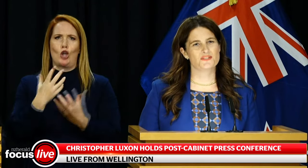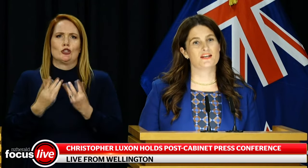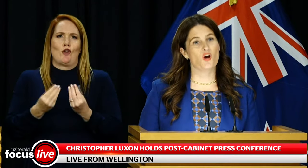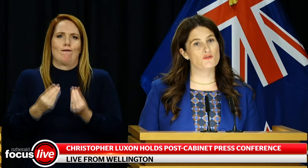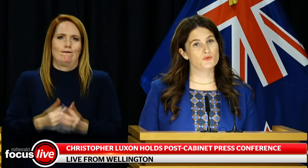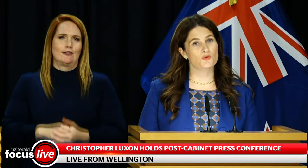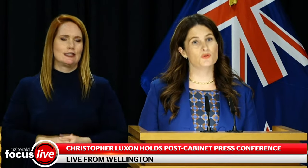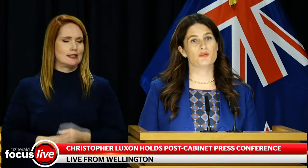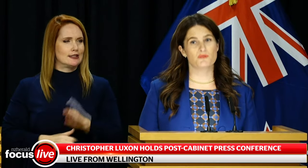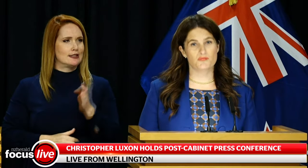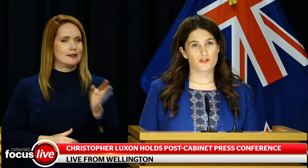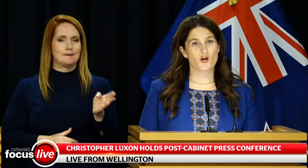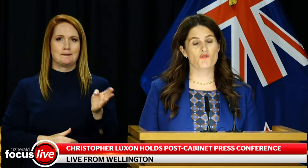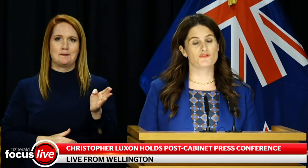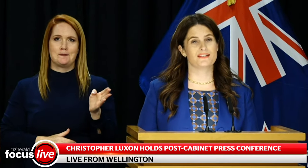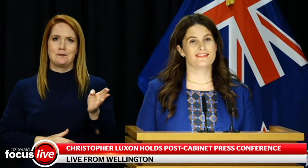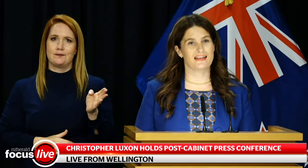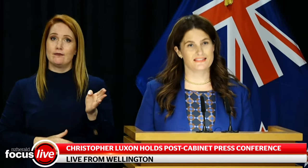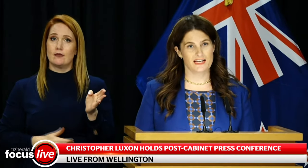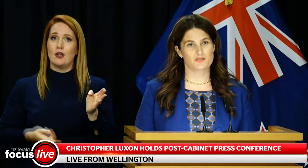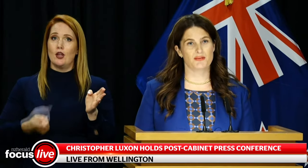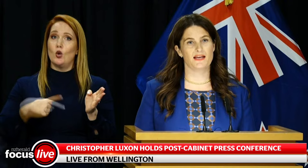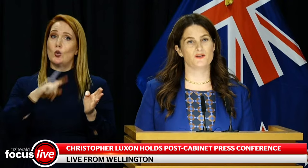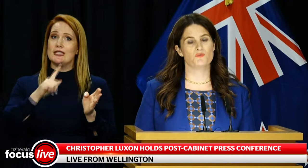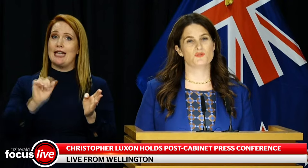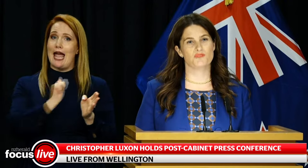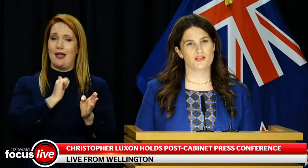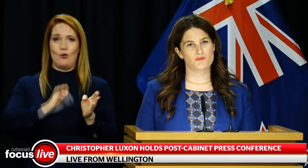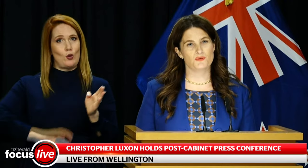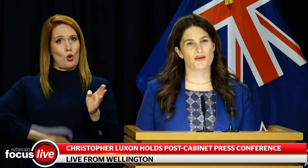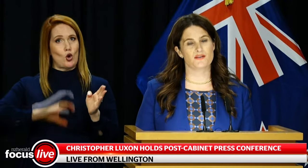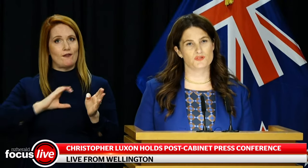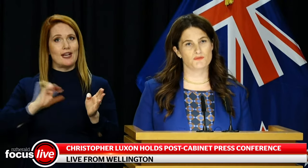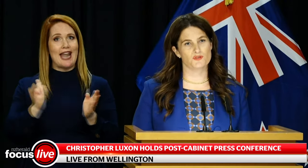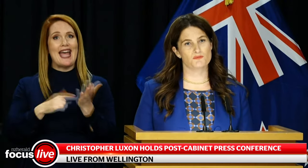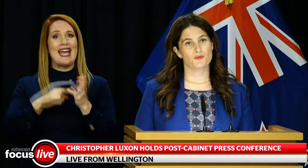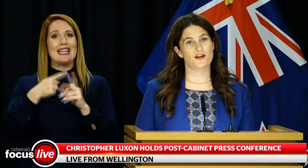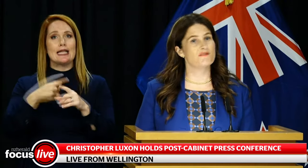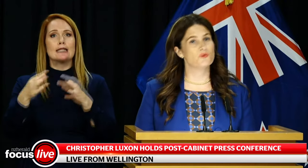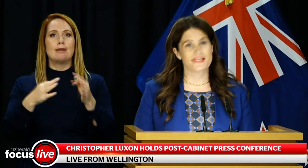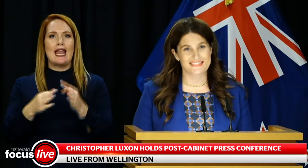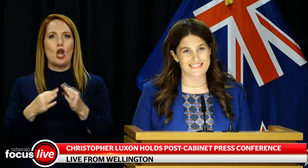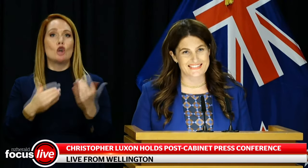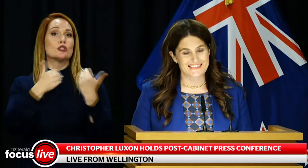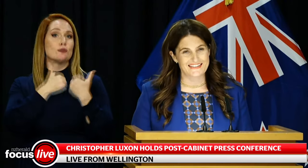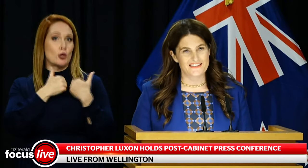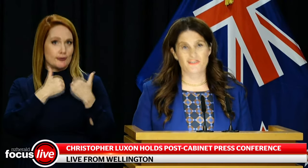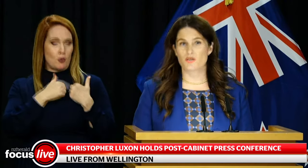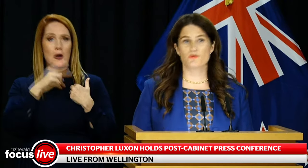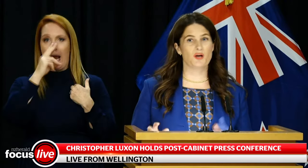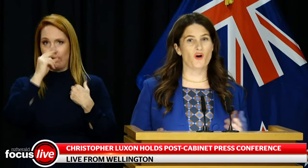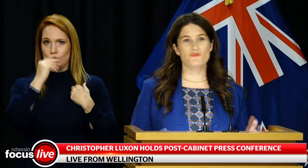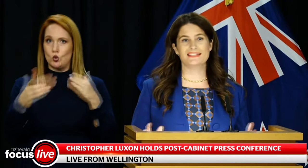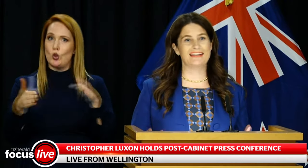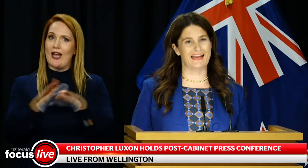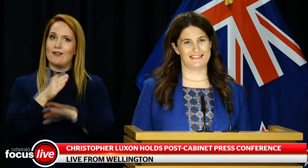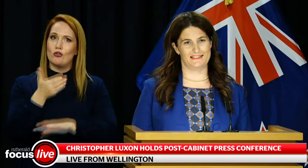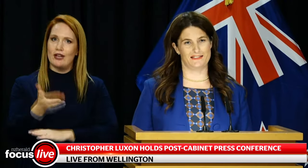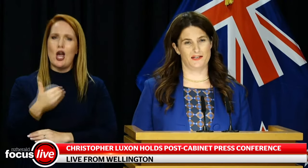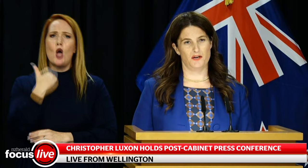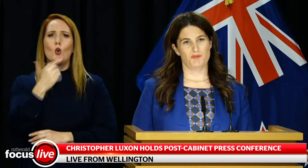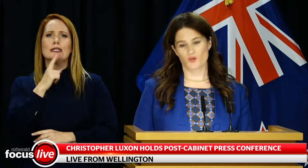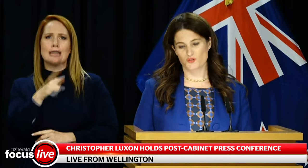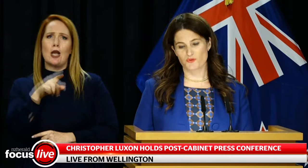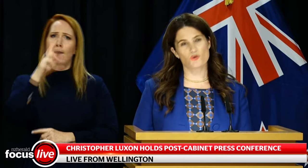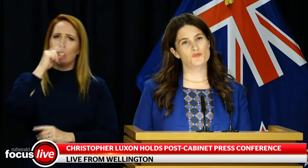said was that overall we were very confident that our tax plan was fundable and responsible. And I've always said that there would be overs and